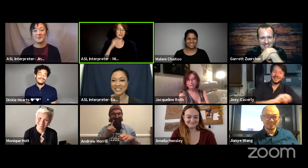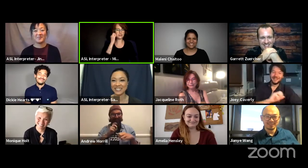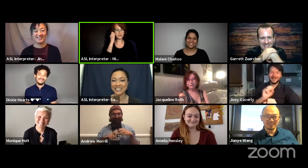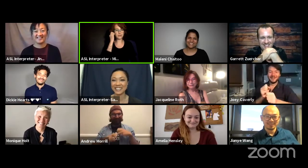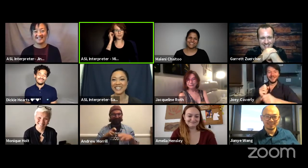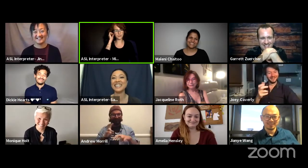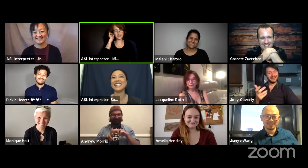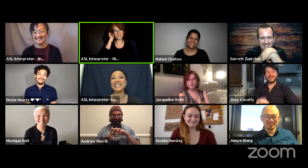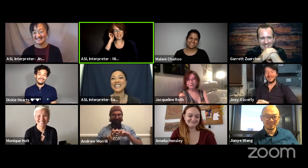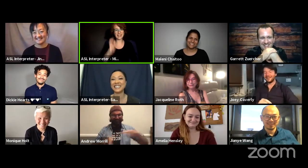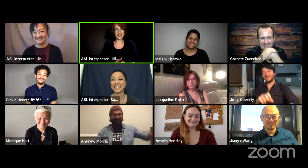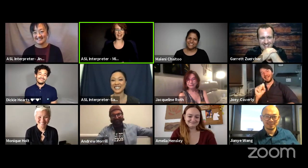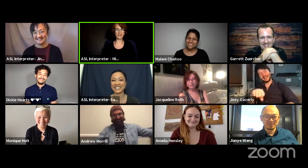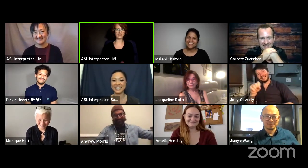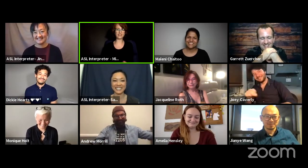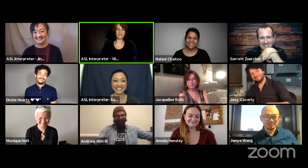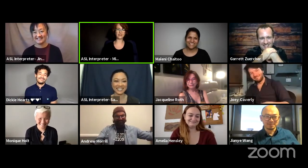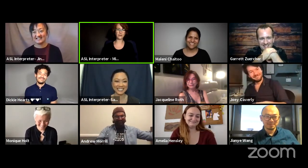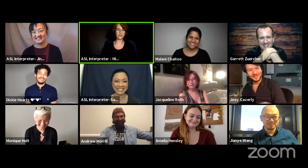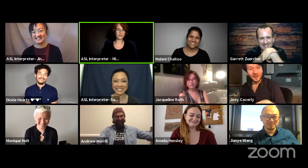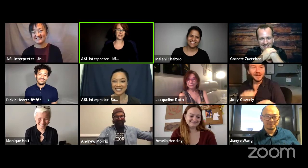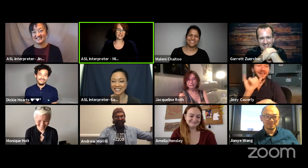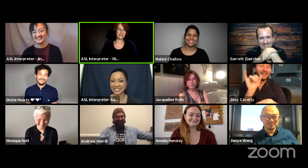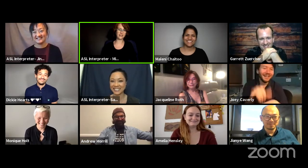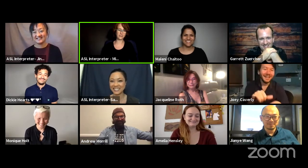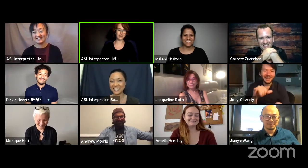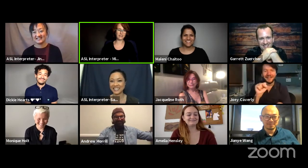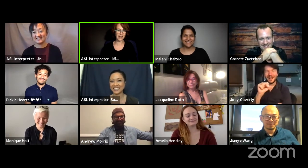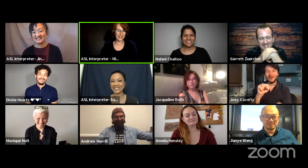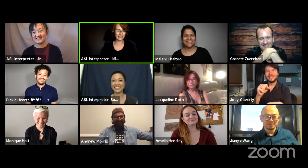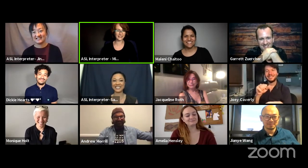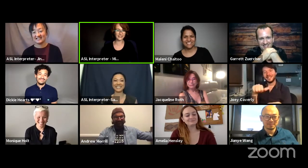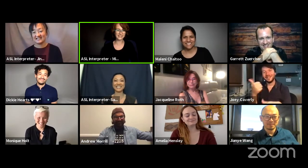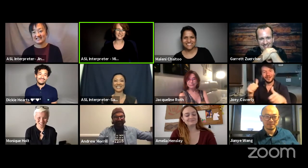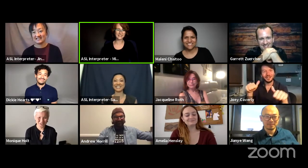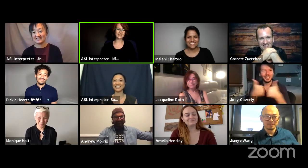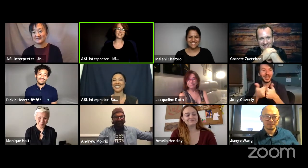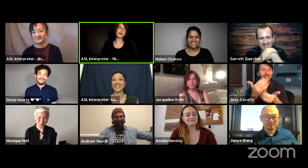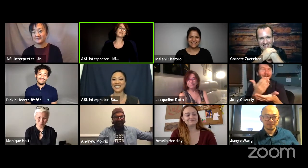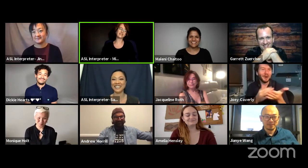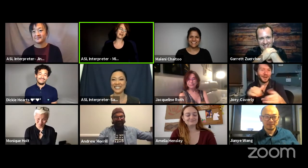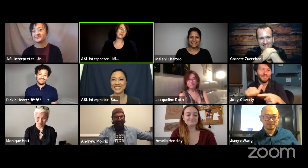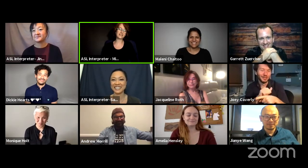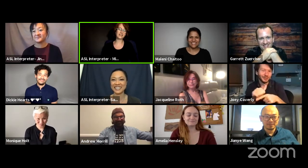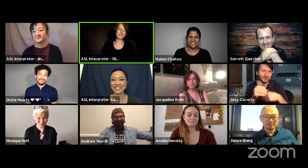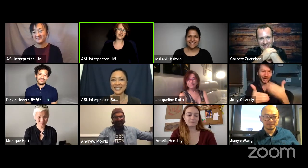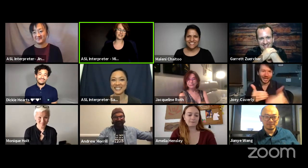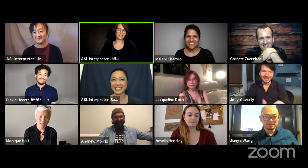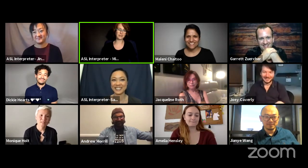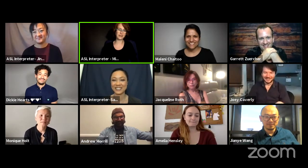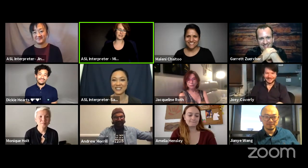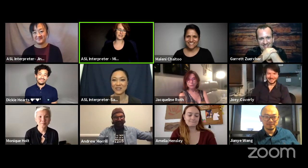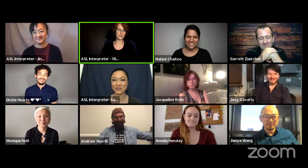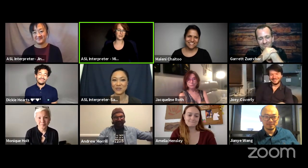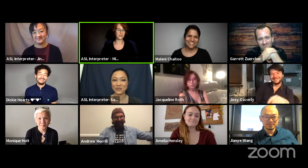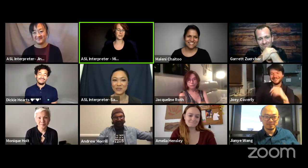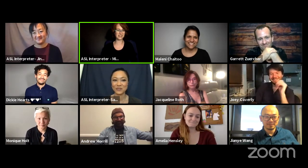Deaf folks look away for 1 second and all of a sudden the whole screen's waving back at you. So that was another challenging part of this rehearsal